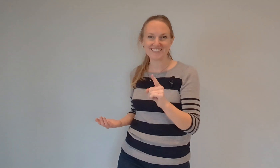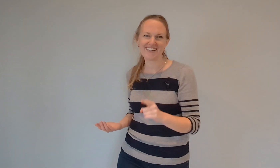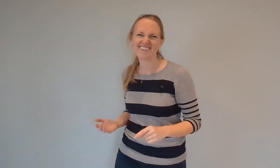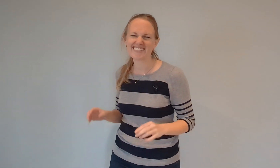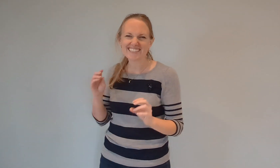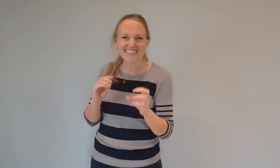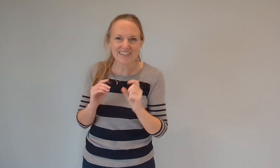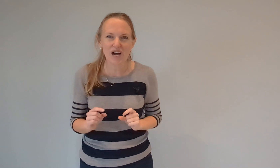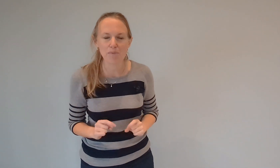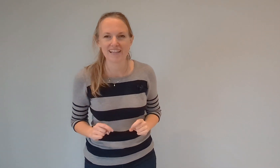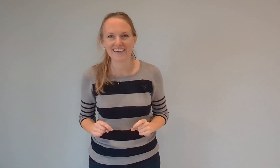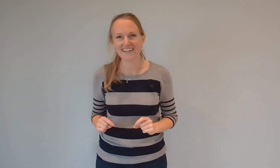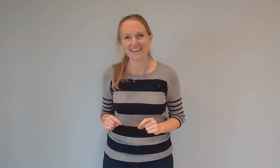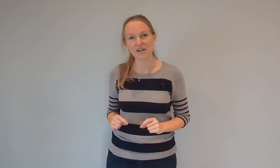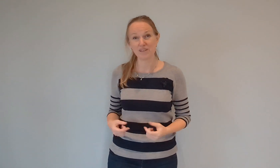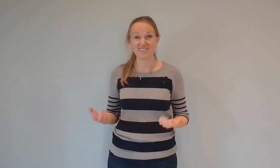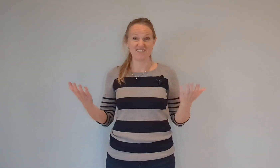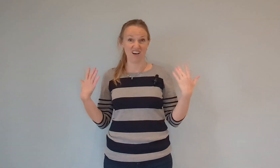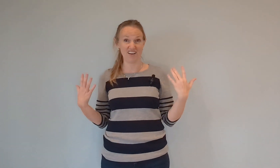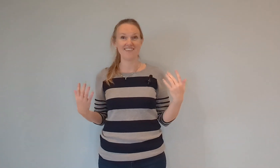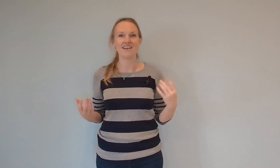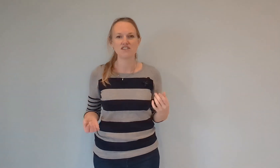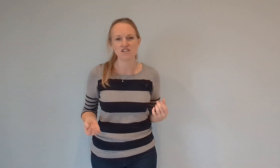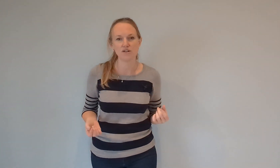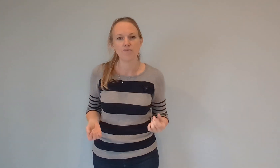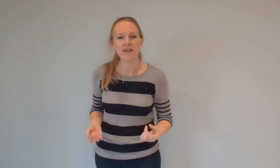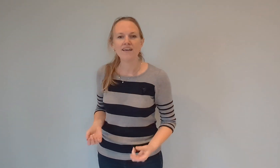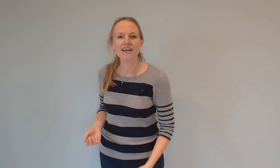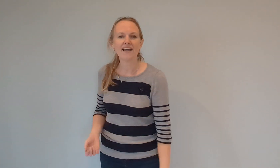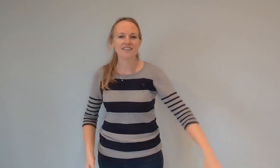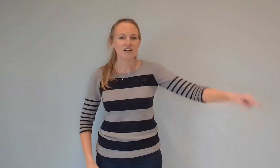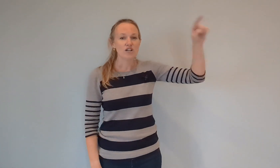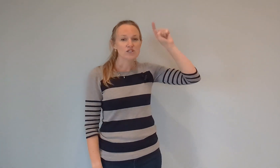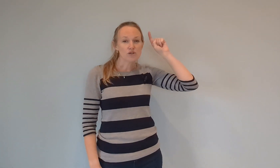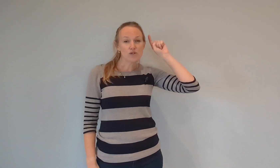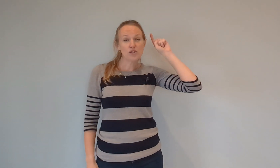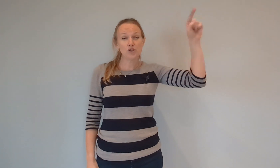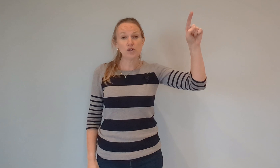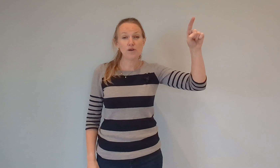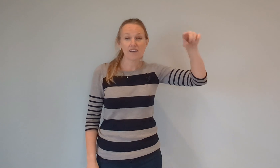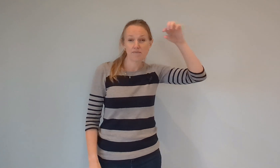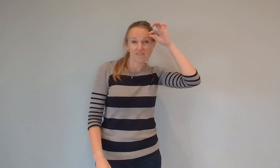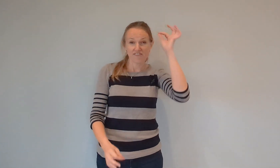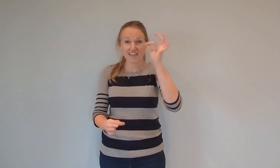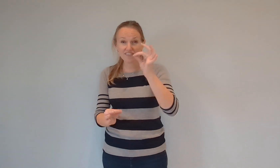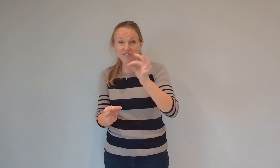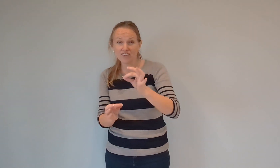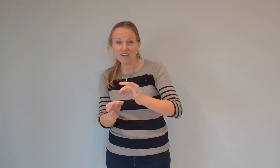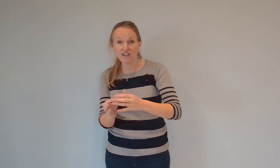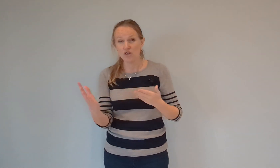time, because it is a little complicated in there with done and then do. Okay, So you have been faithful